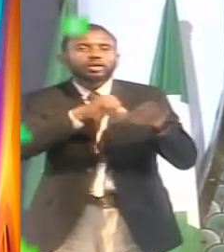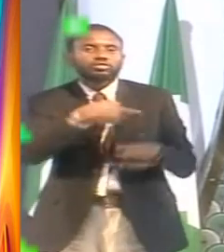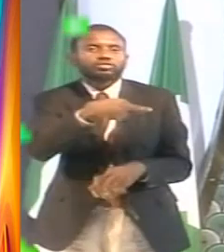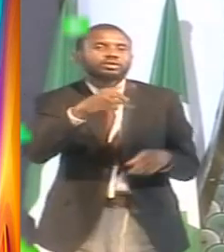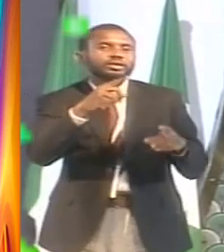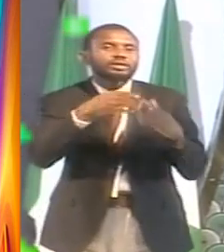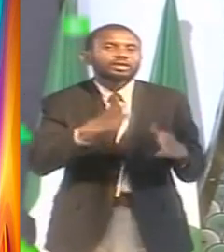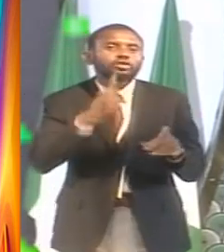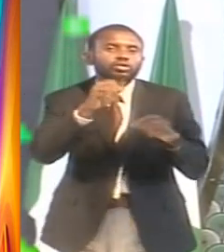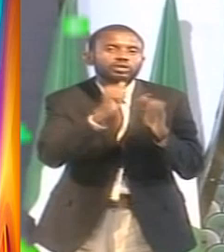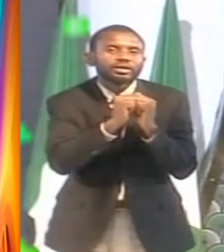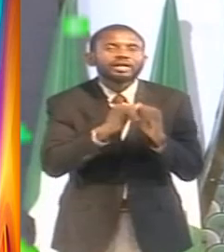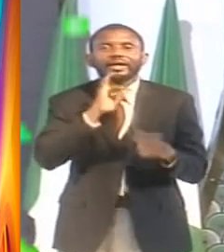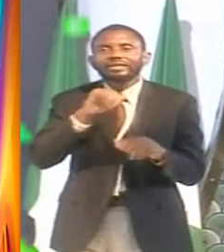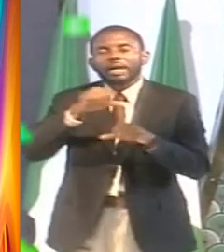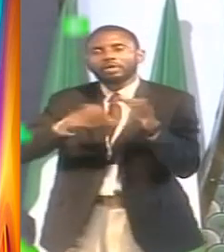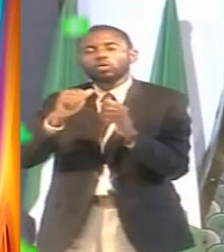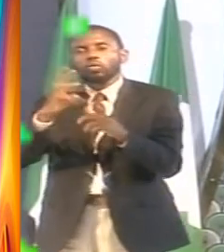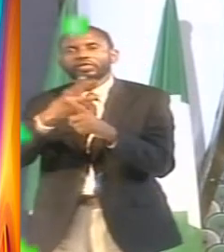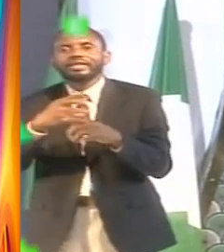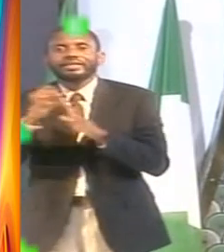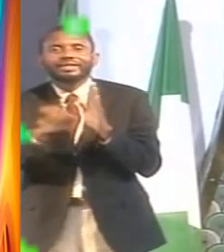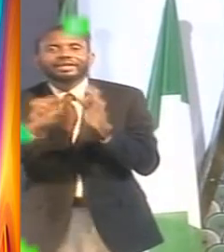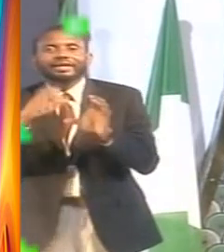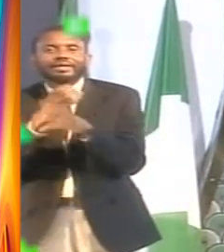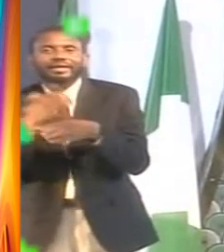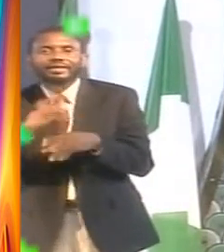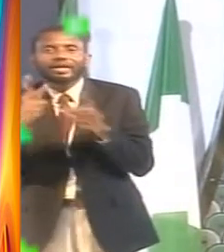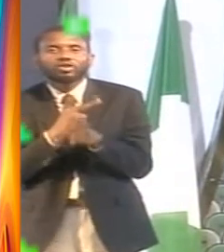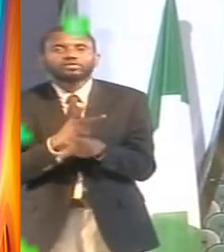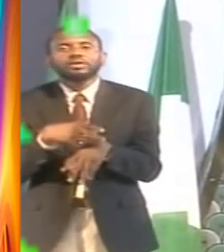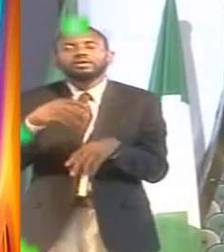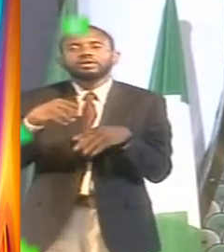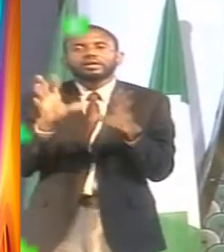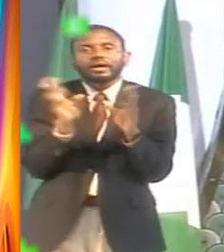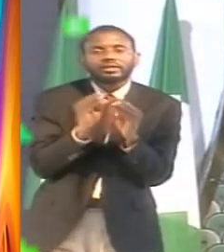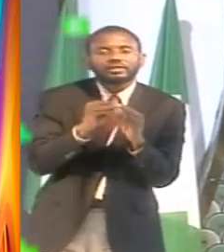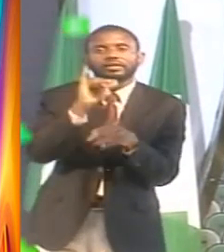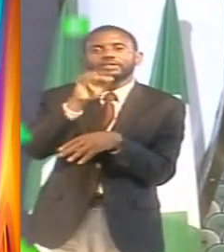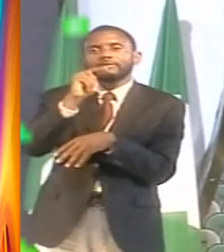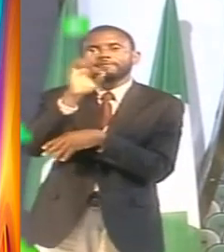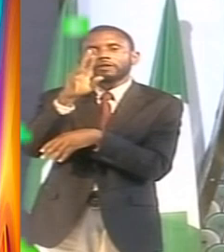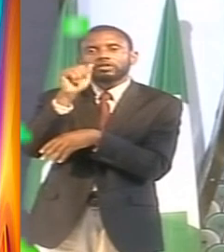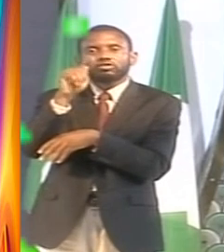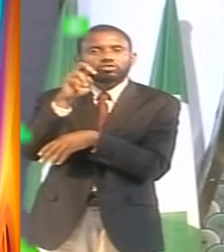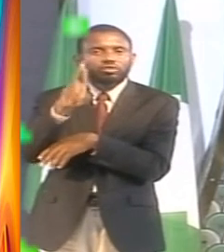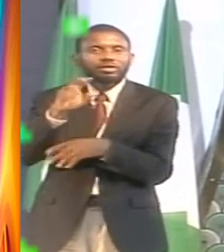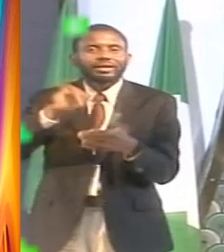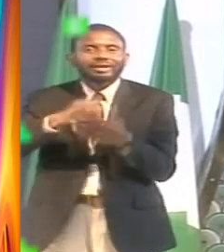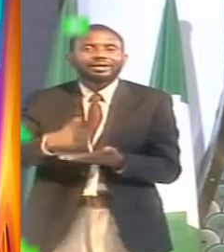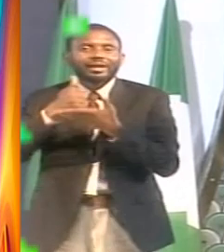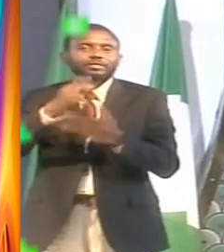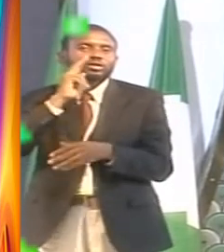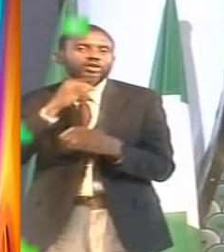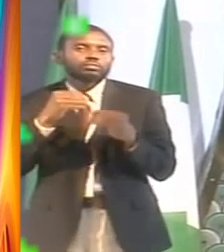state can create the kind of infrastructure, the guardrails, that can help Nigerians move as citizens of their country. But